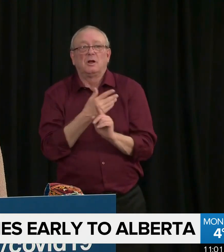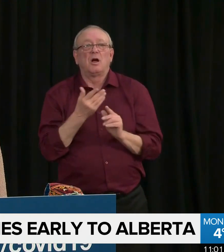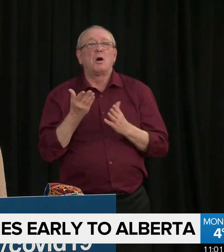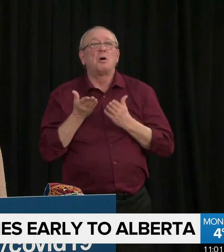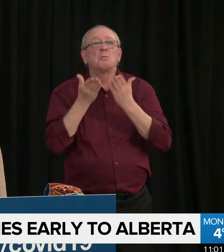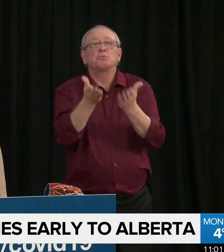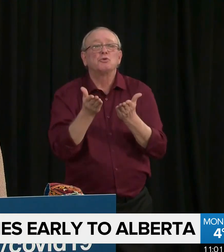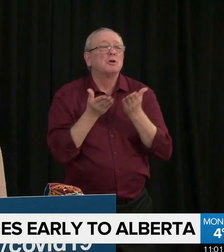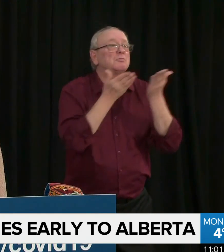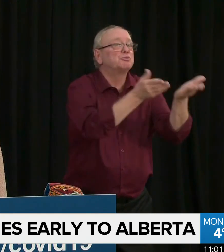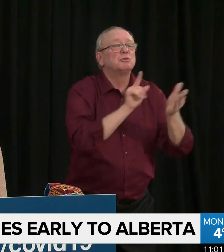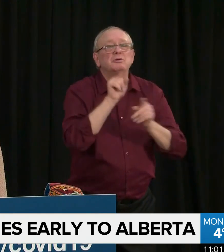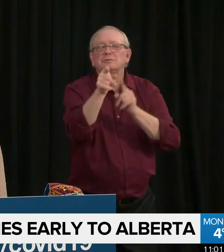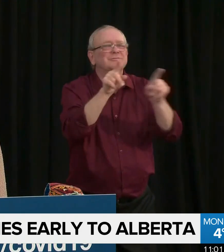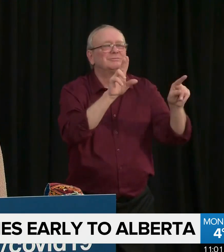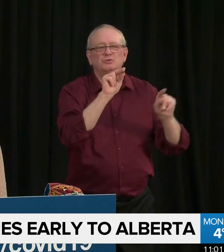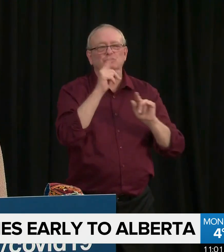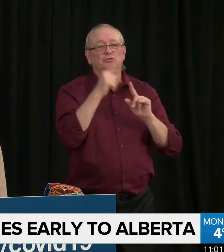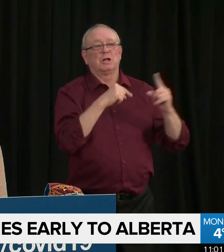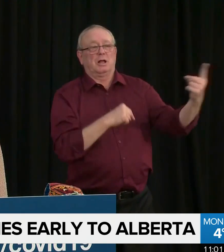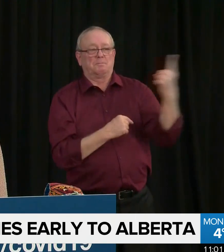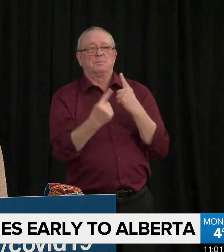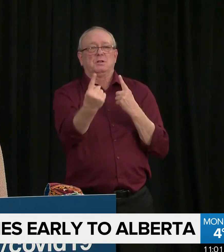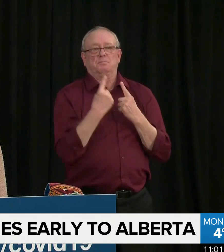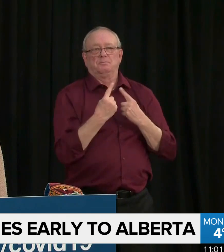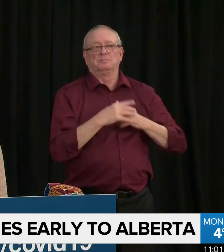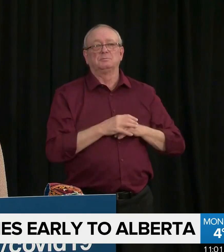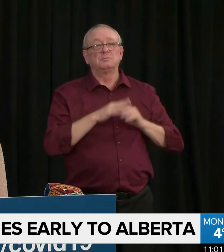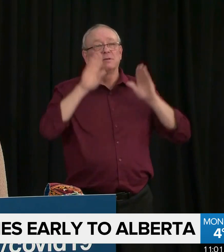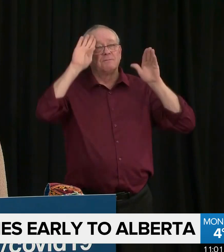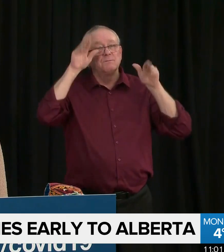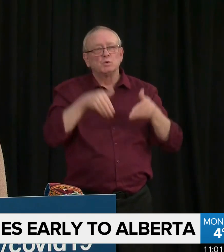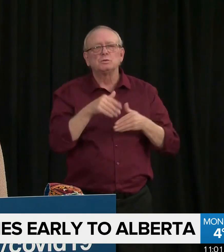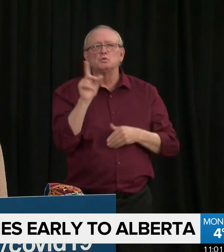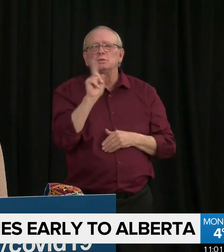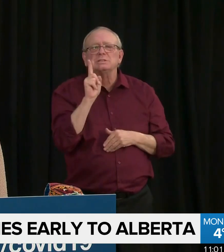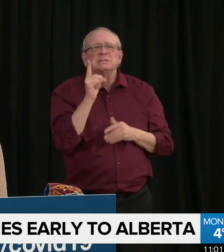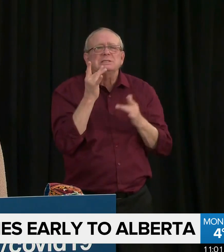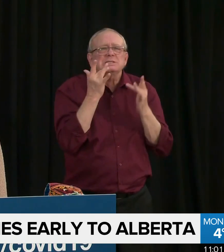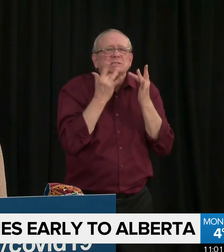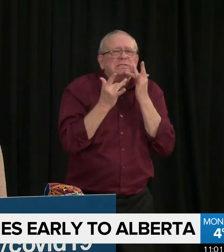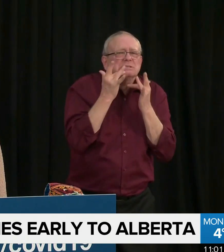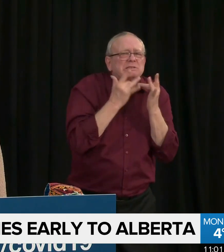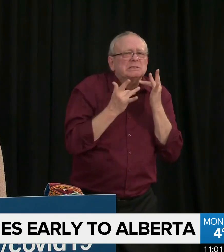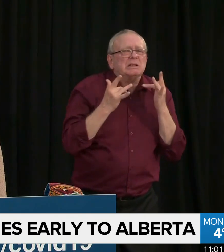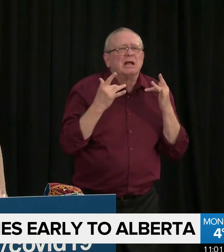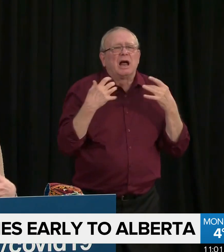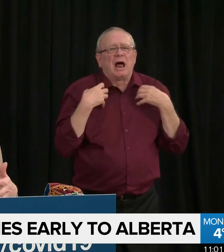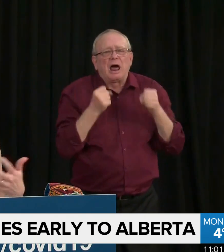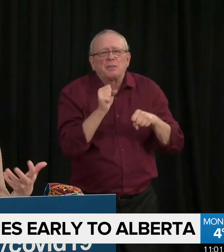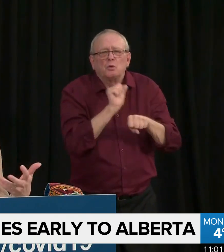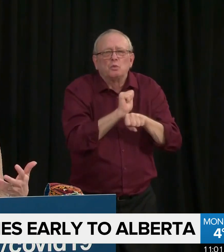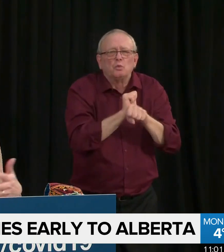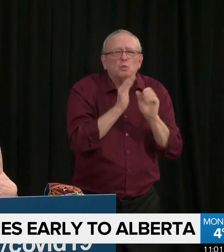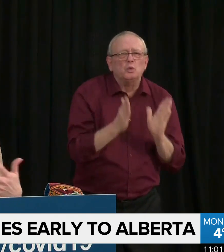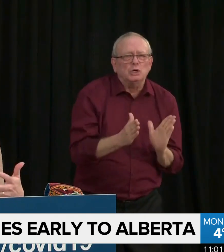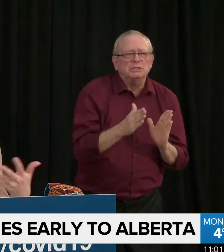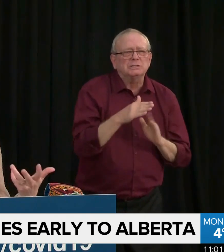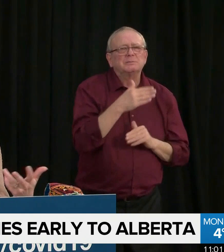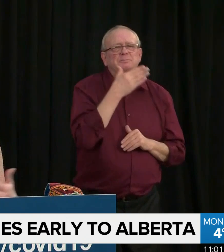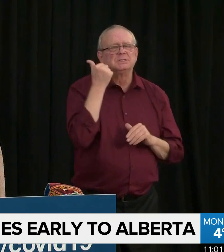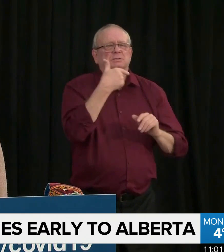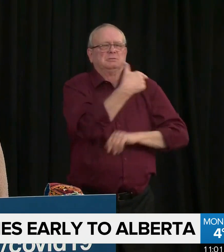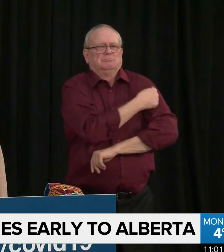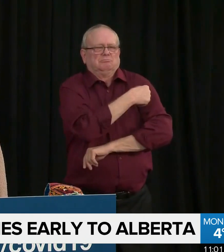healthcare workers in shortest supply and where there is the greatest pressure on the system to make those doses eligible, those